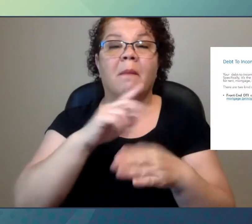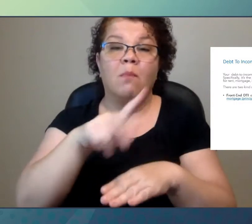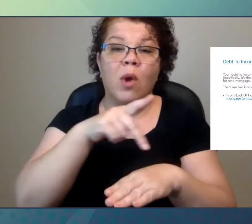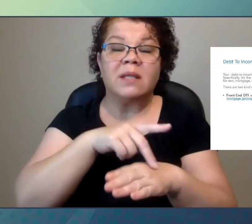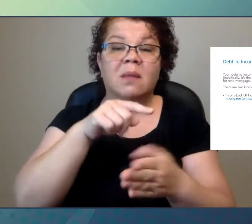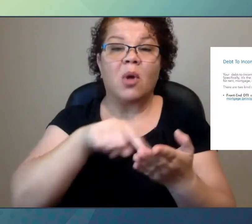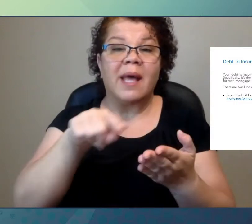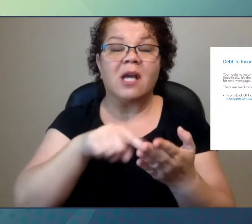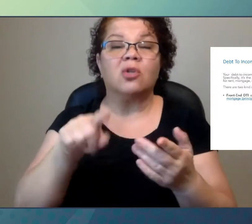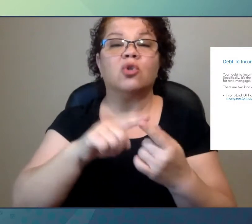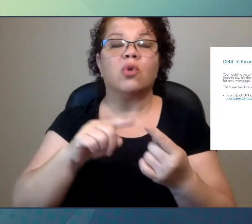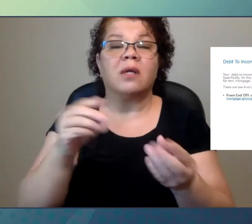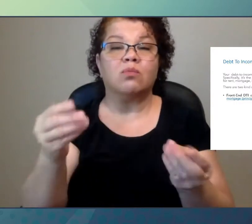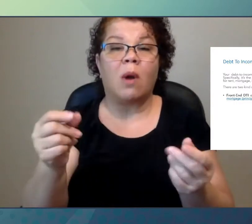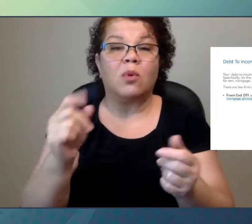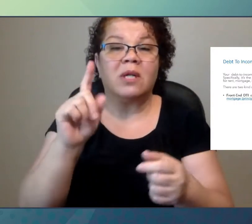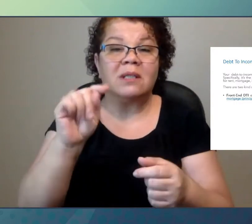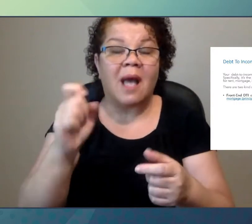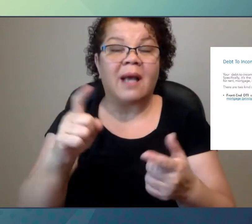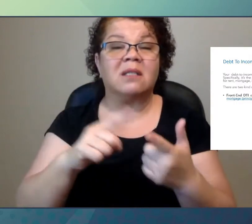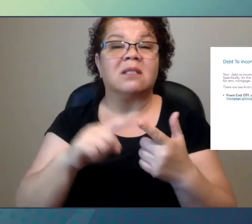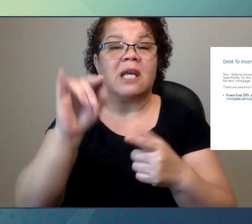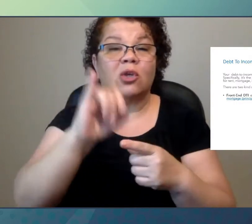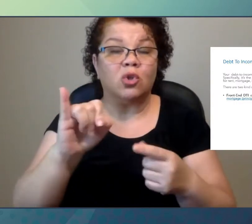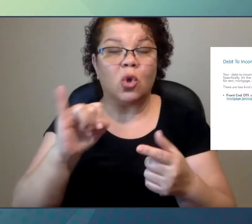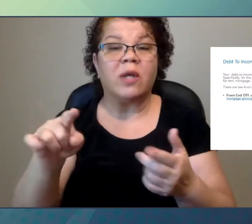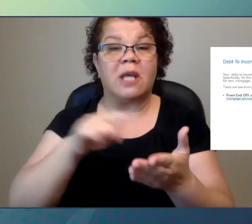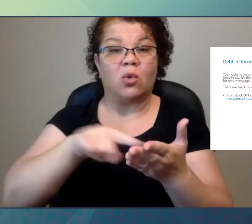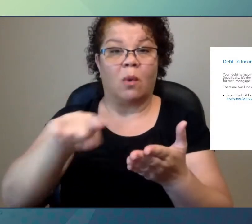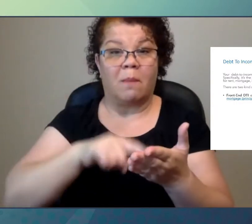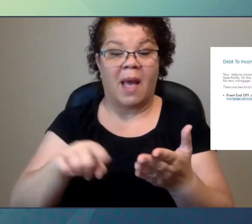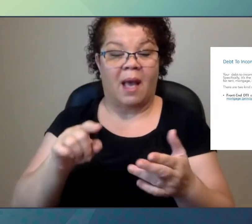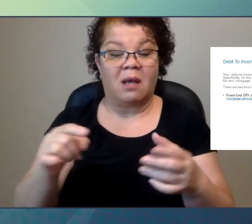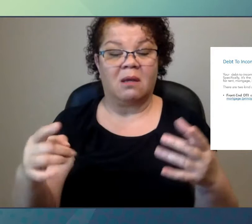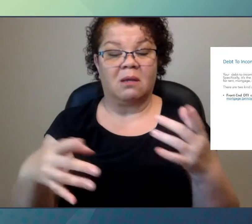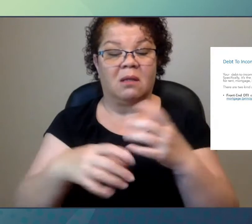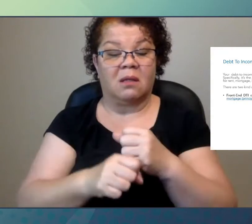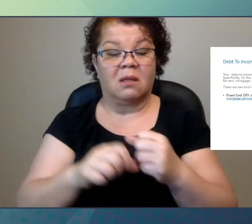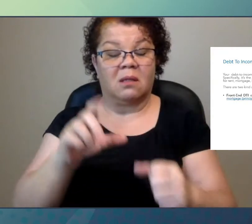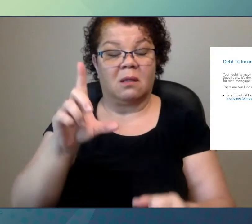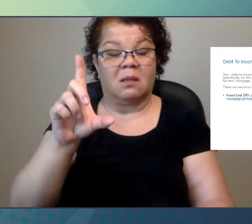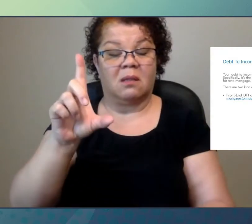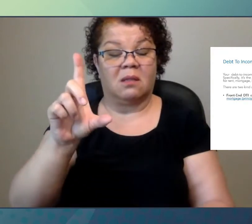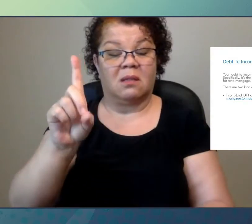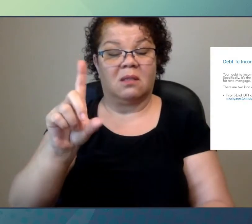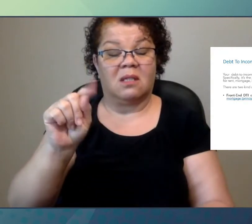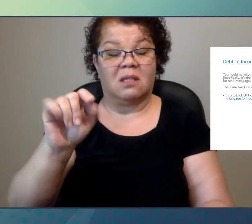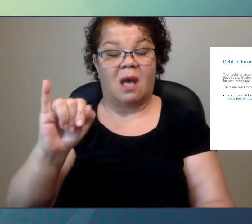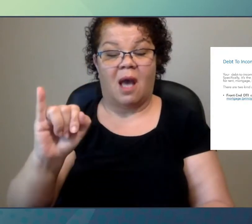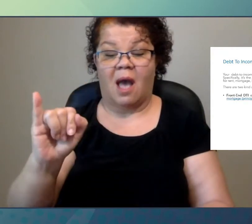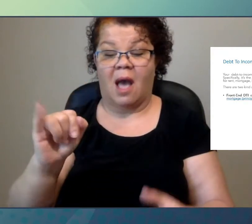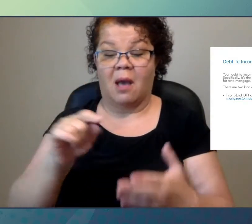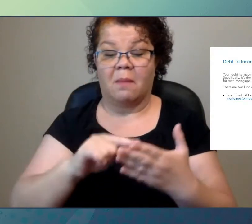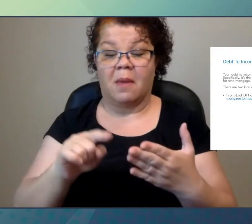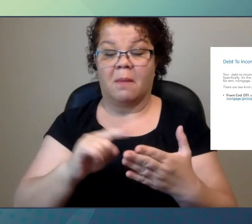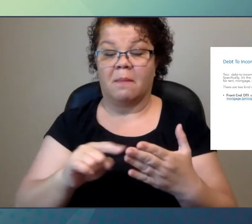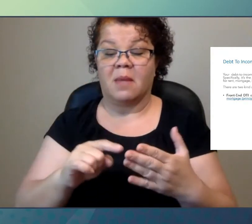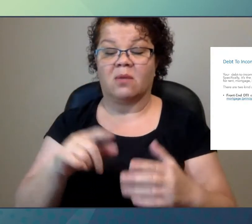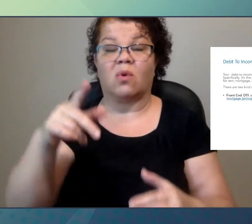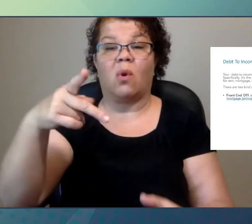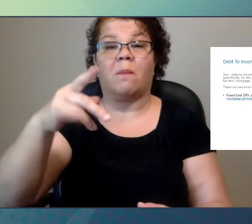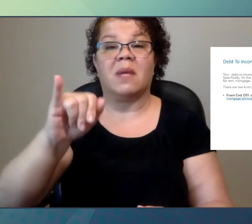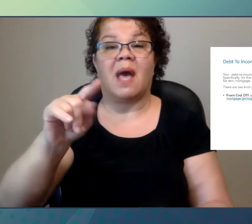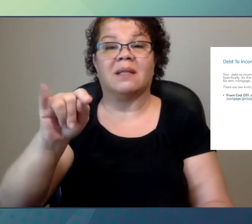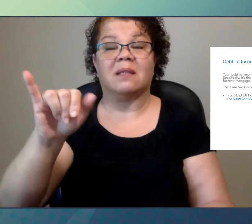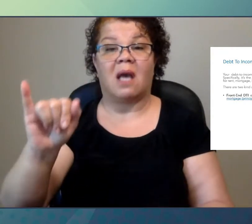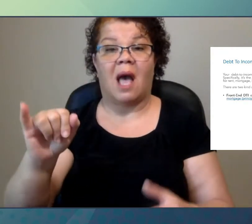property taxes, and insurance payment, or as we know it as the PITI payment, will be on your home divided by